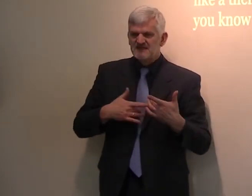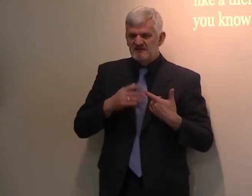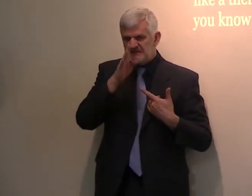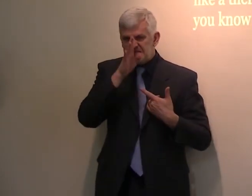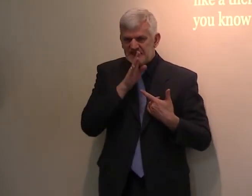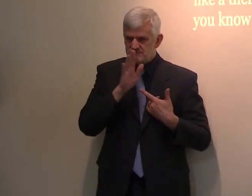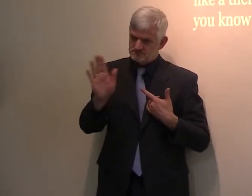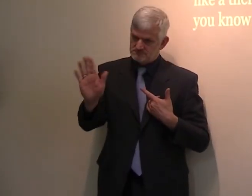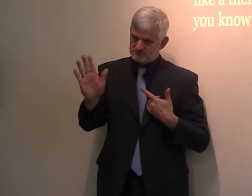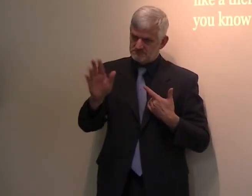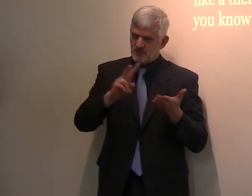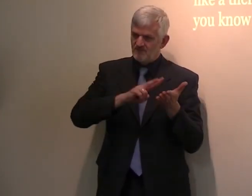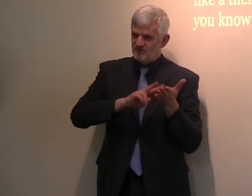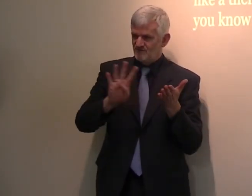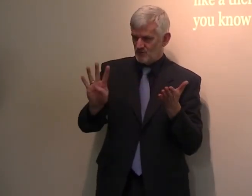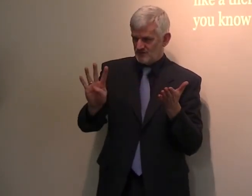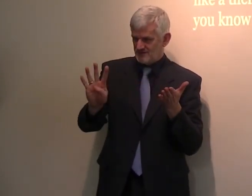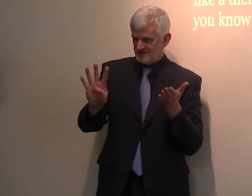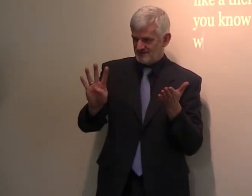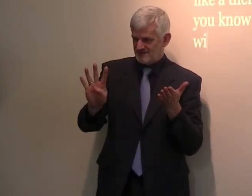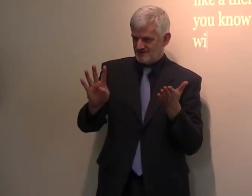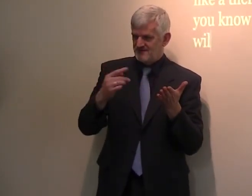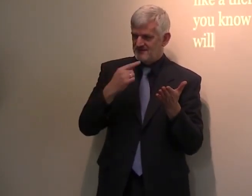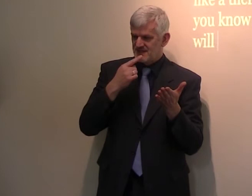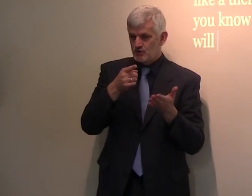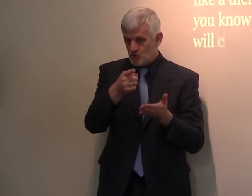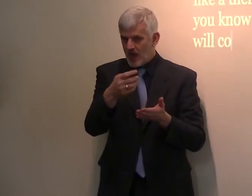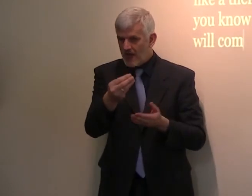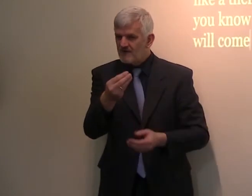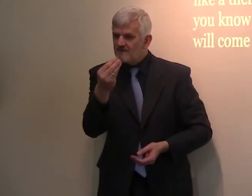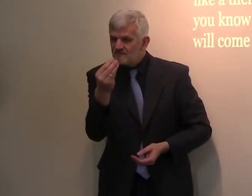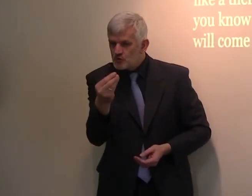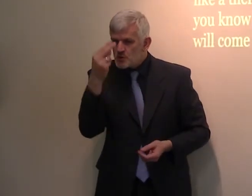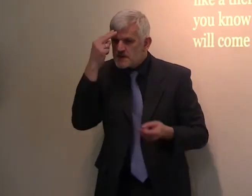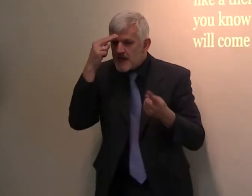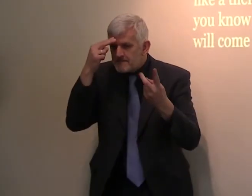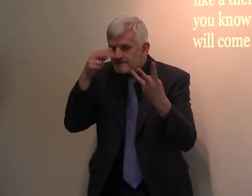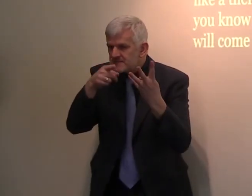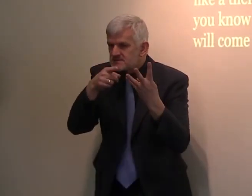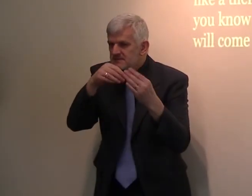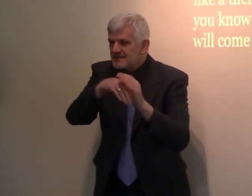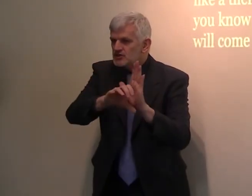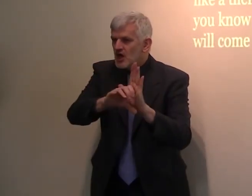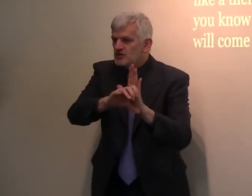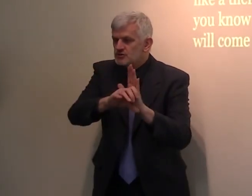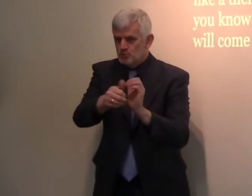4, in verse 4, thou hast a few names, even in Sardis, which have not defied